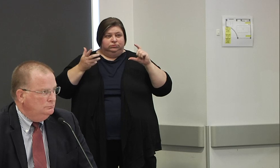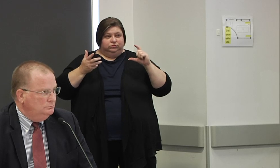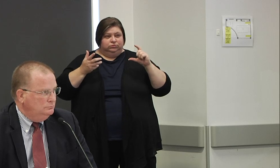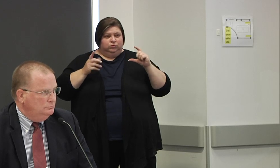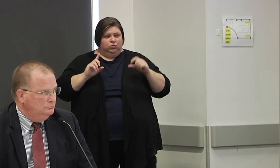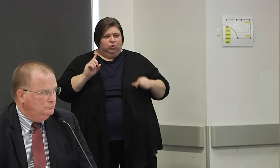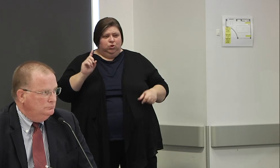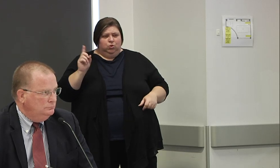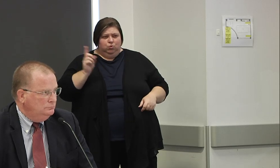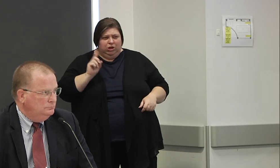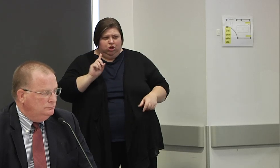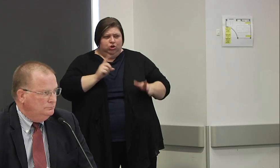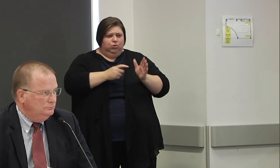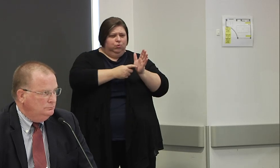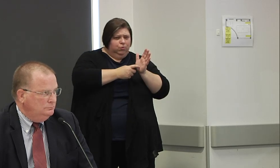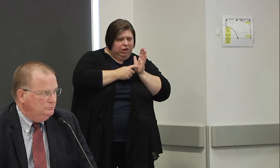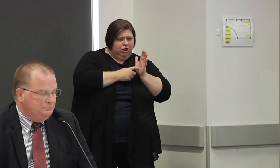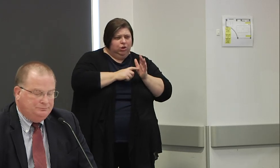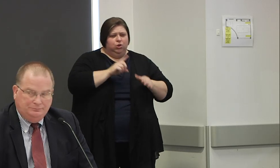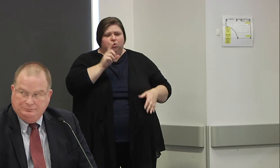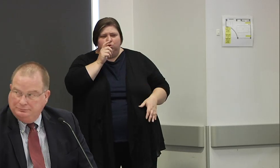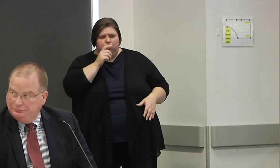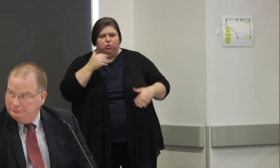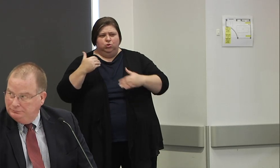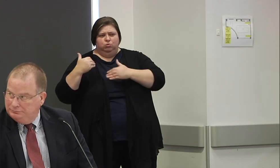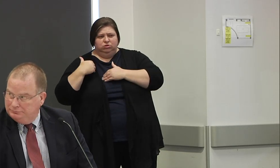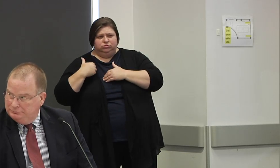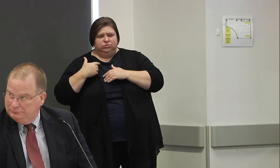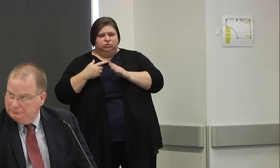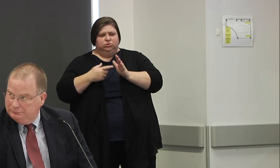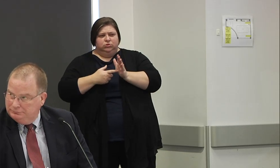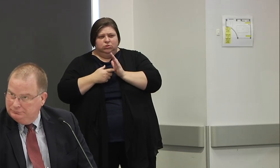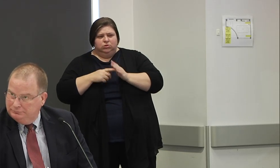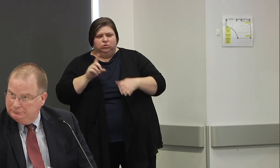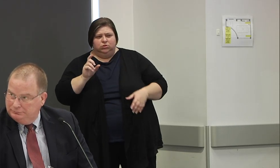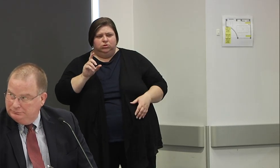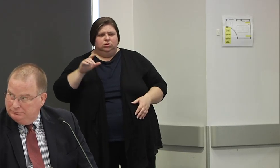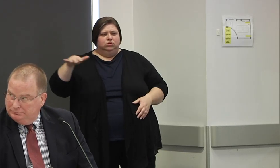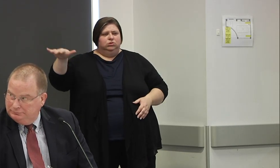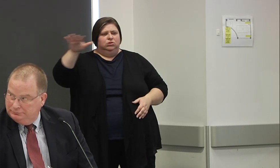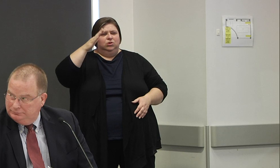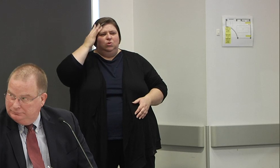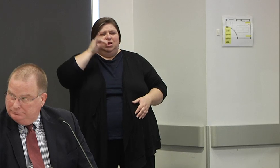police these requirements? And why isn't the public being required to wear them in shops and boutiques?